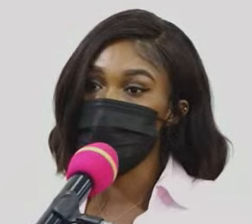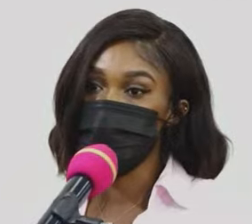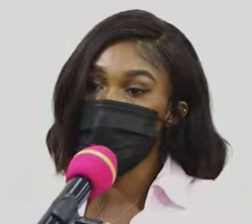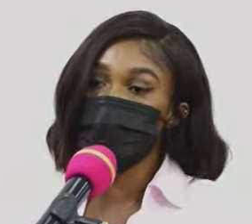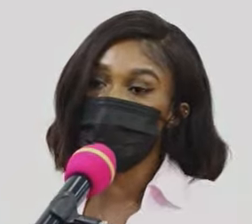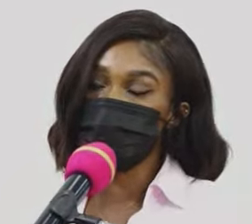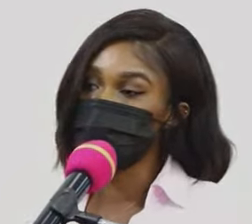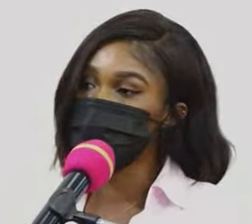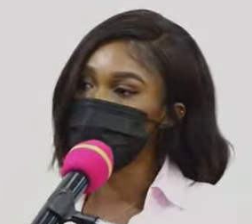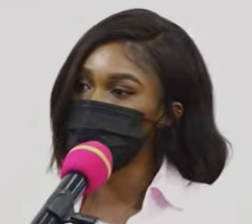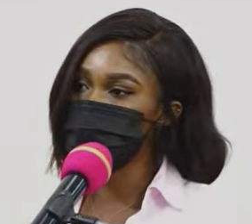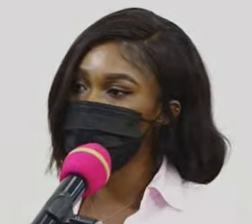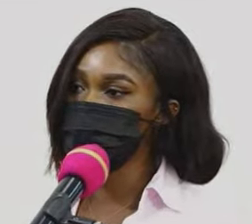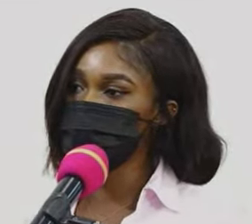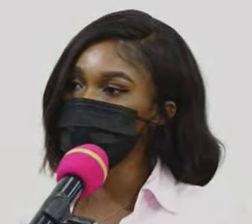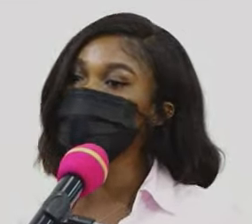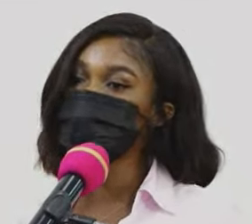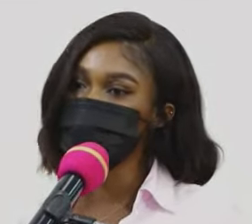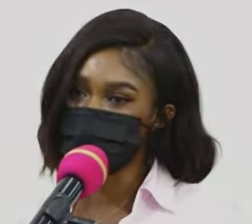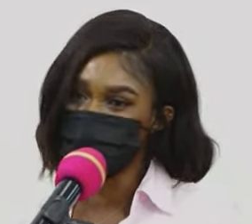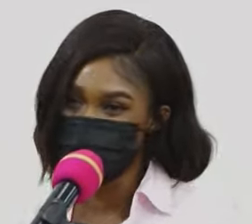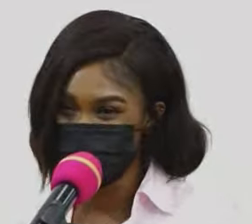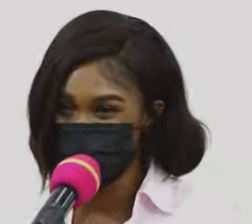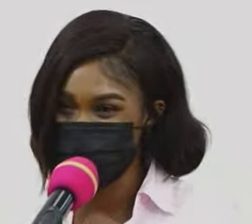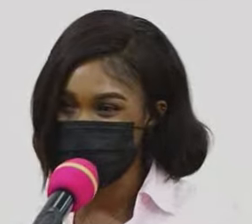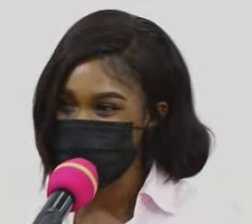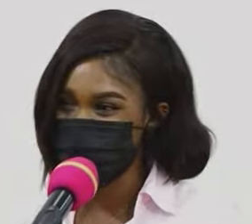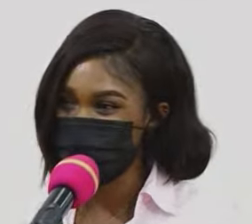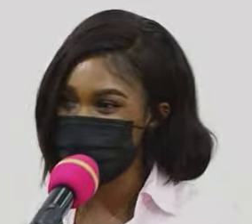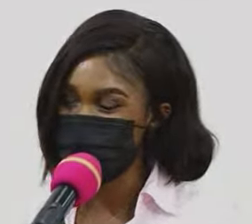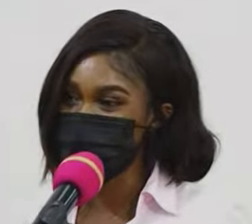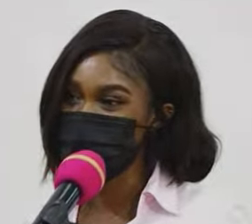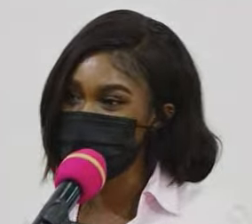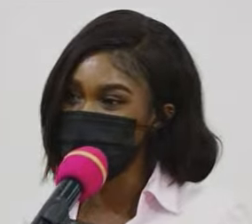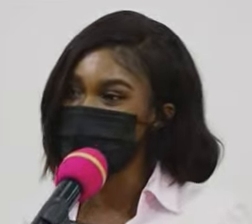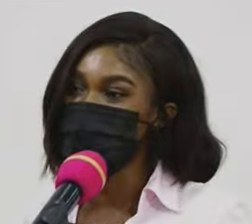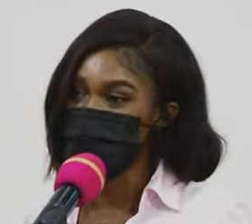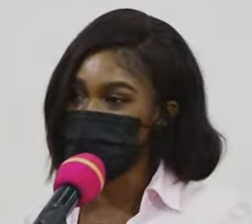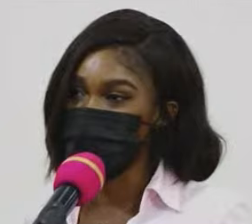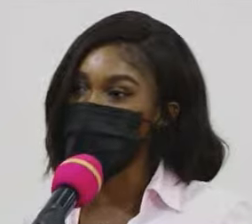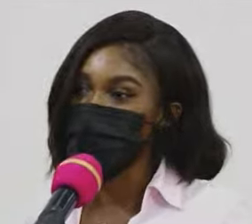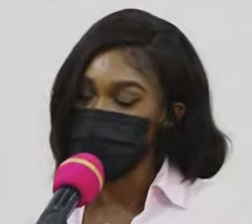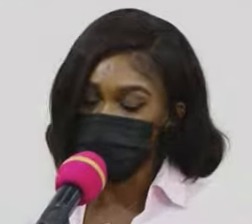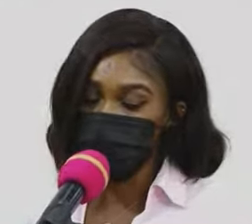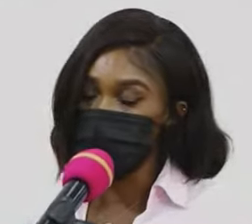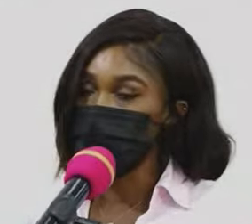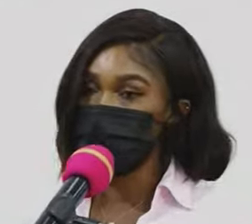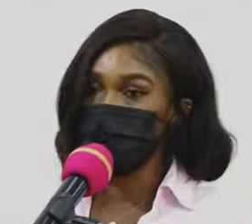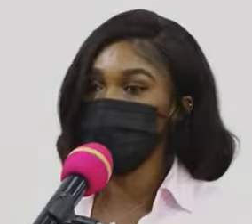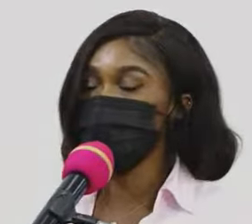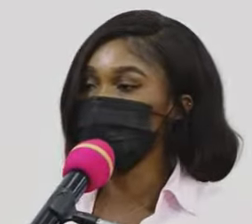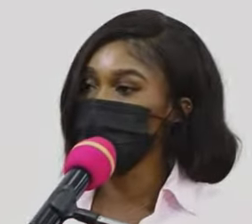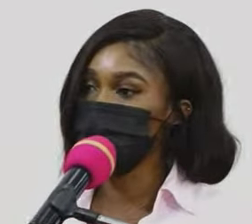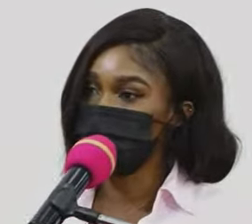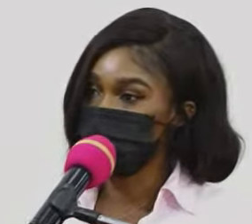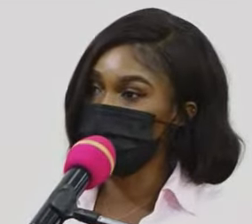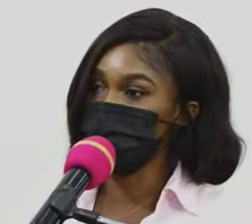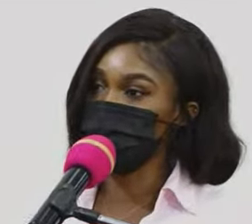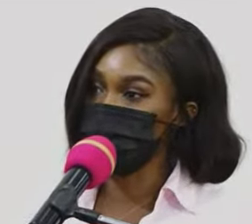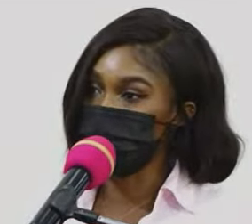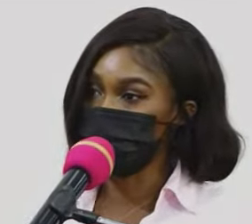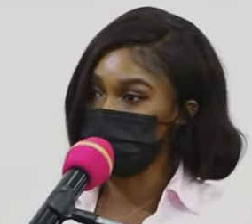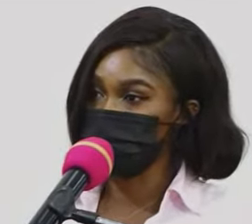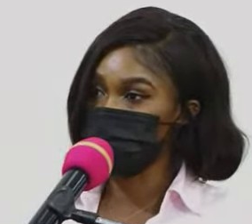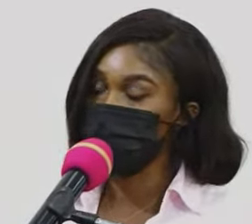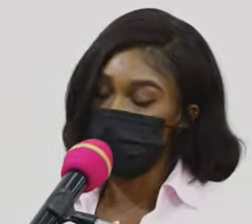I want You were to know scared if when you you can- said amend Constitution. Yeah, amend Act 29. Right. Go ahead. So I just want to know if you can give